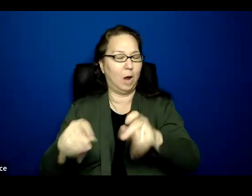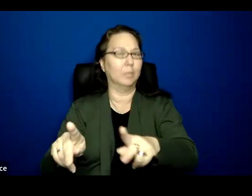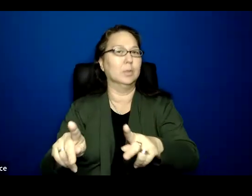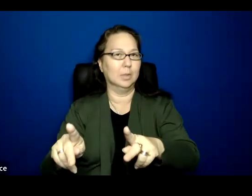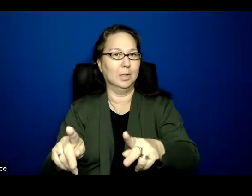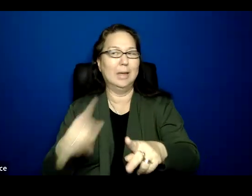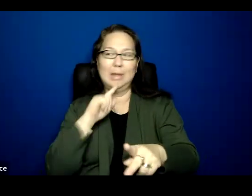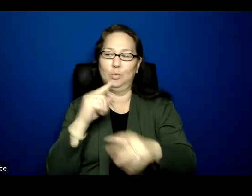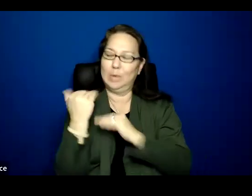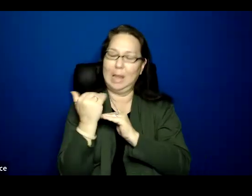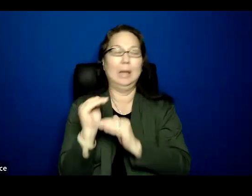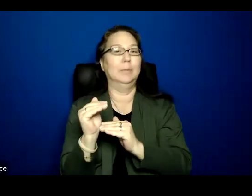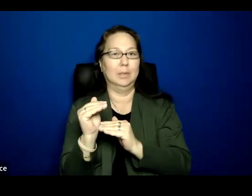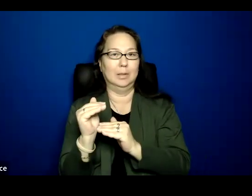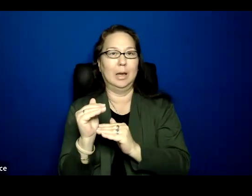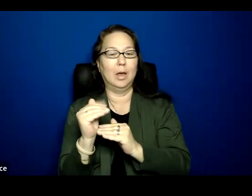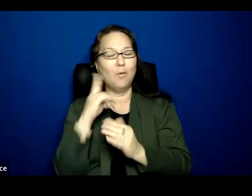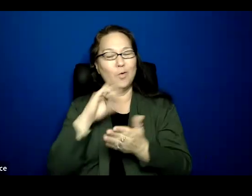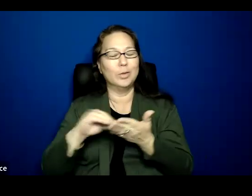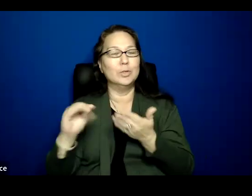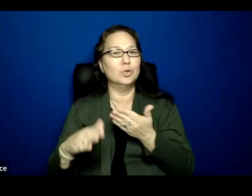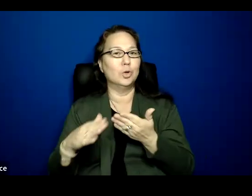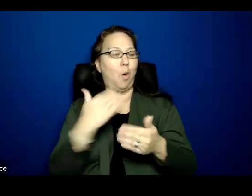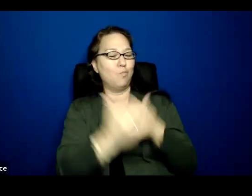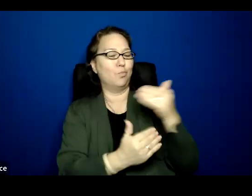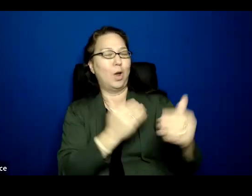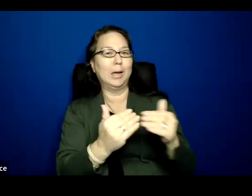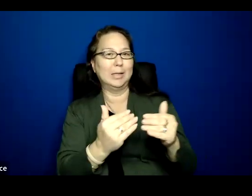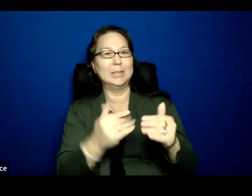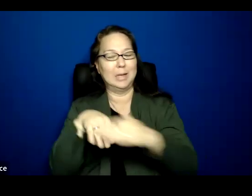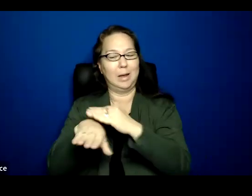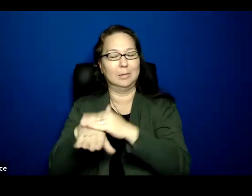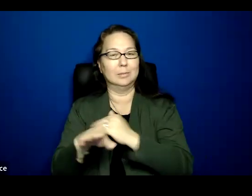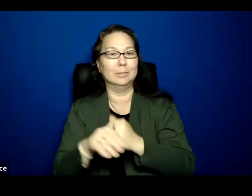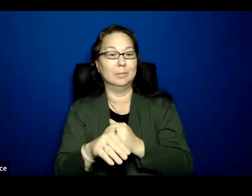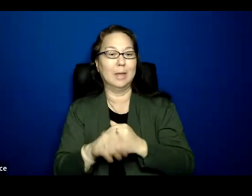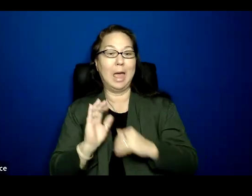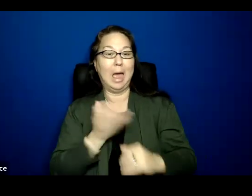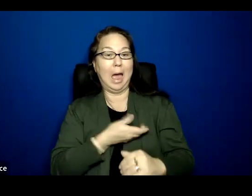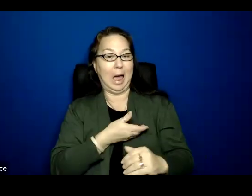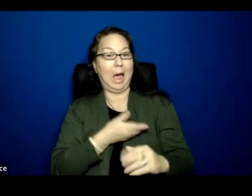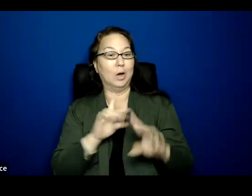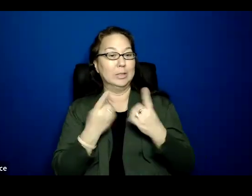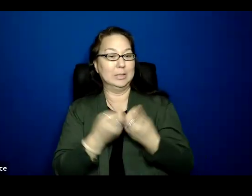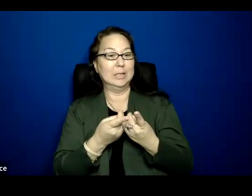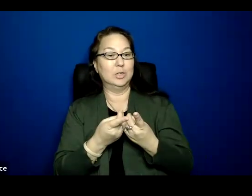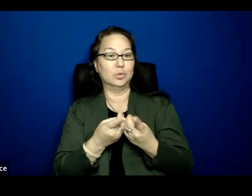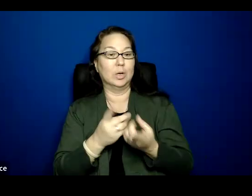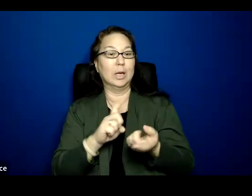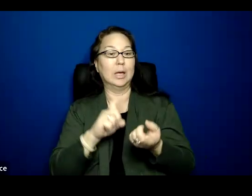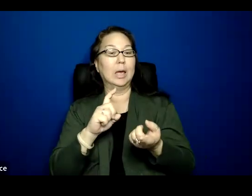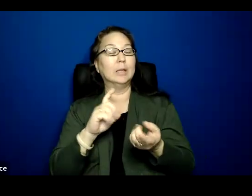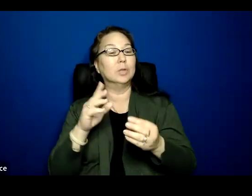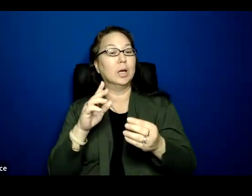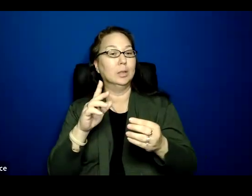historically limited student progress and access. Our district infrastructure now includes cross-functional teaming structures